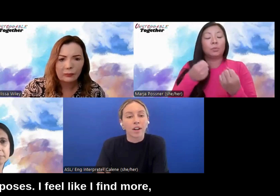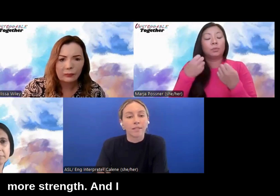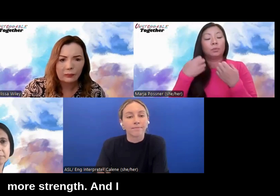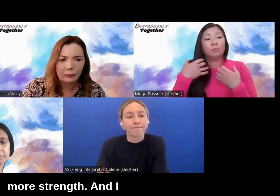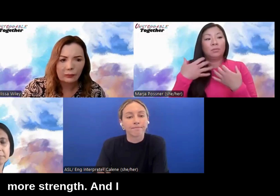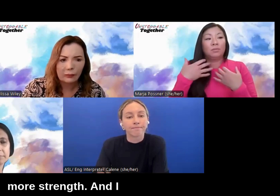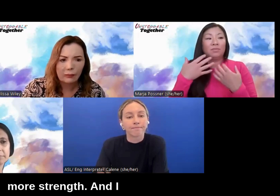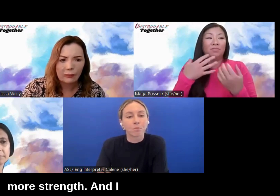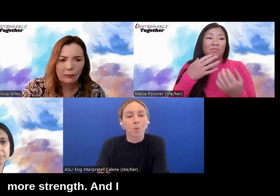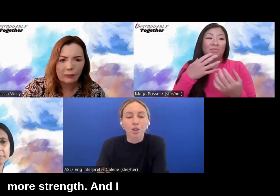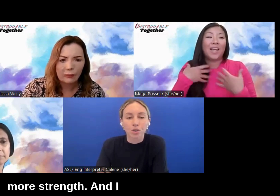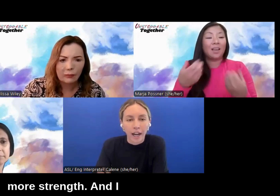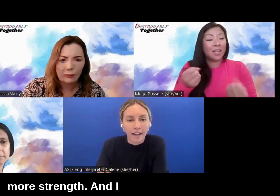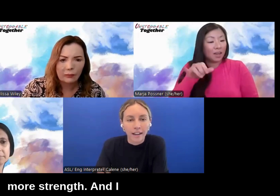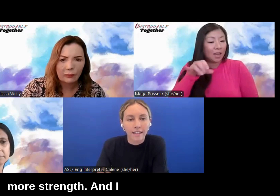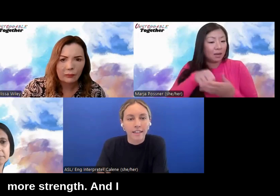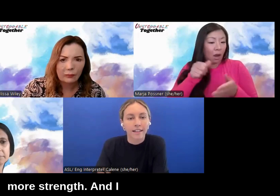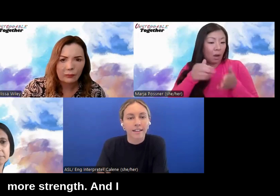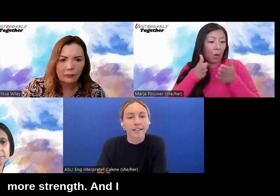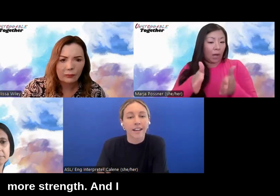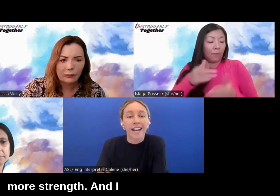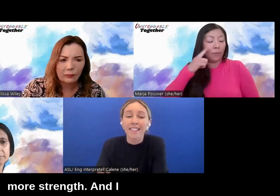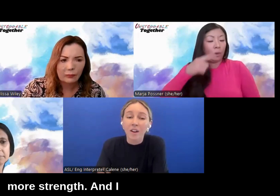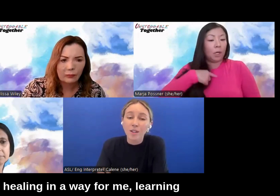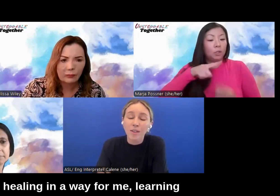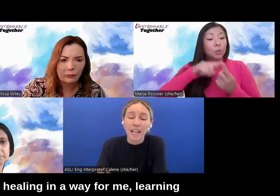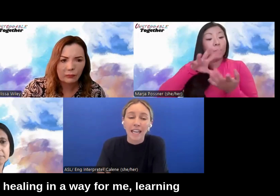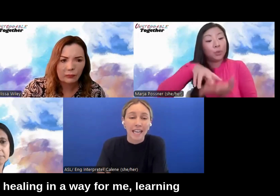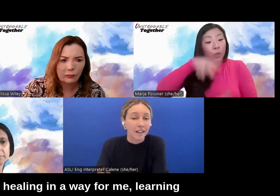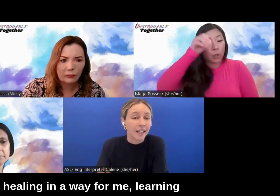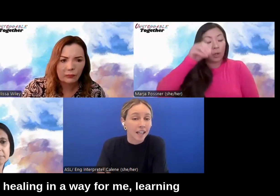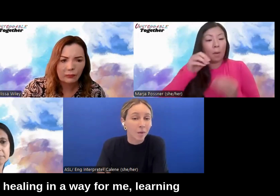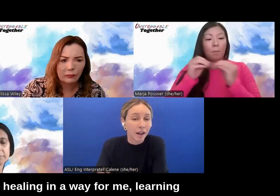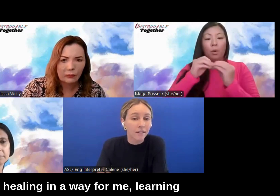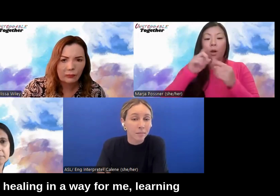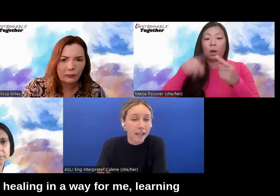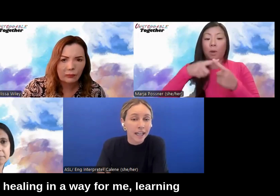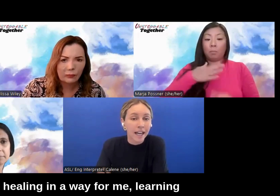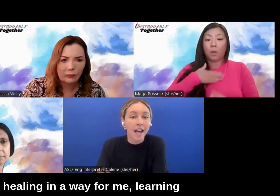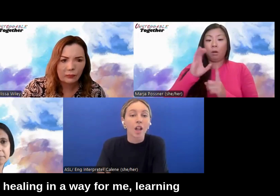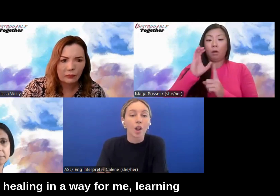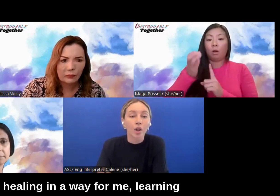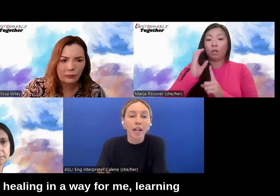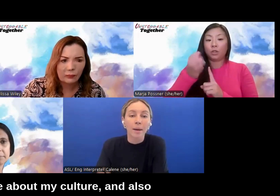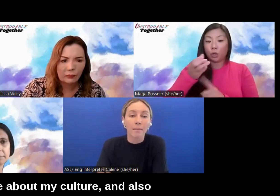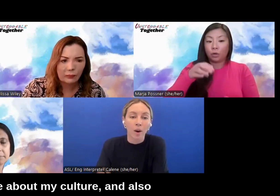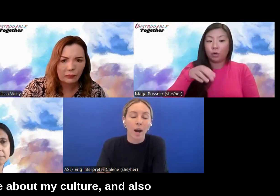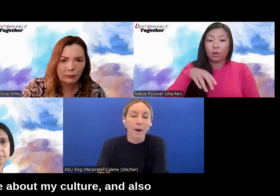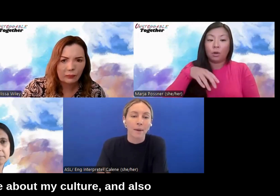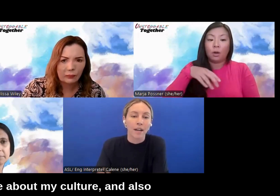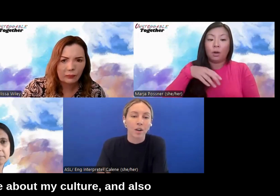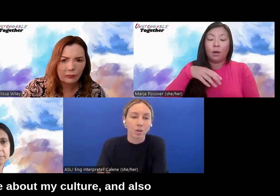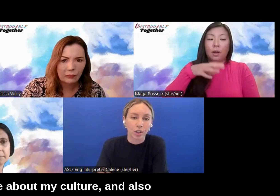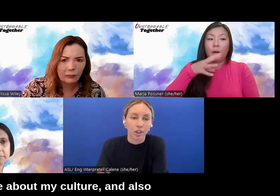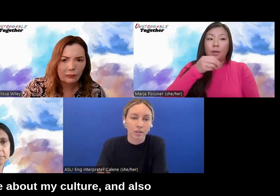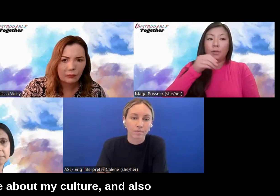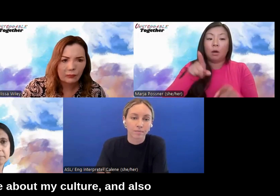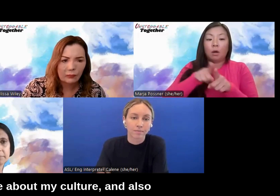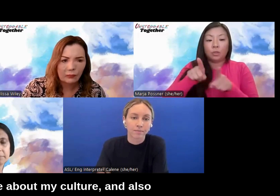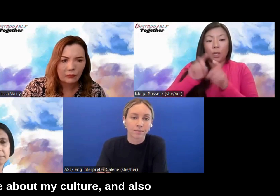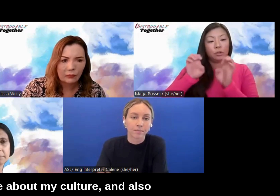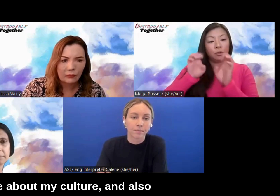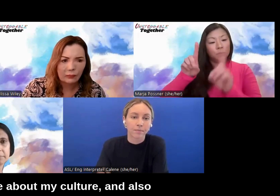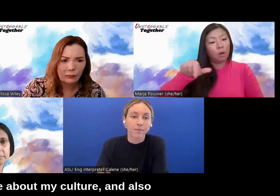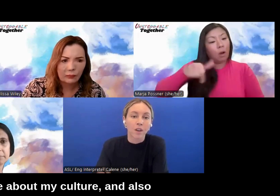find more strength, and also think healing in a way for me, learning more about my